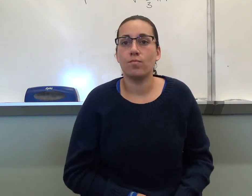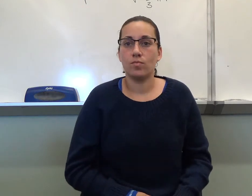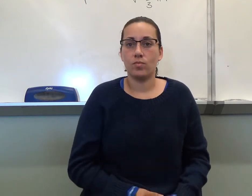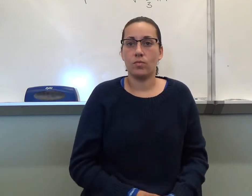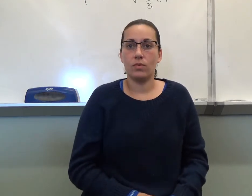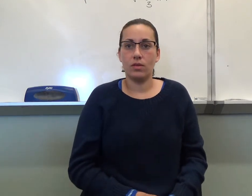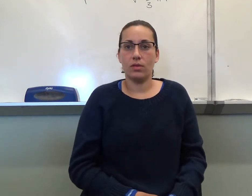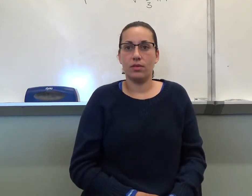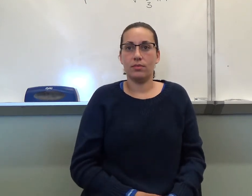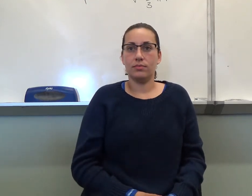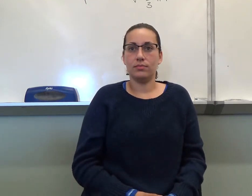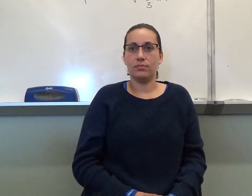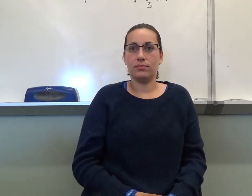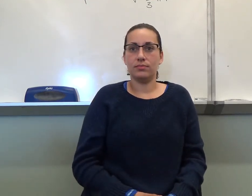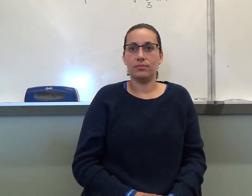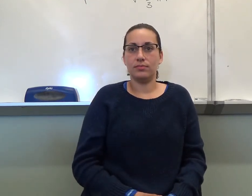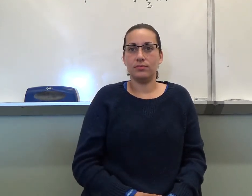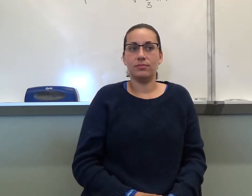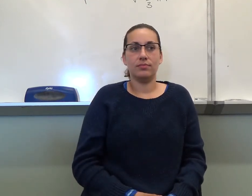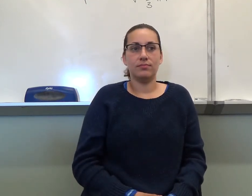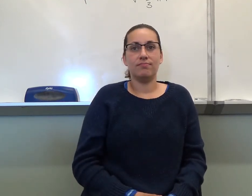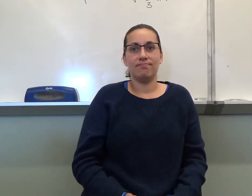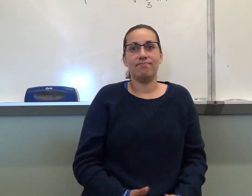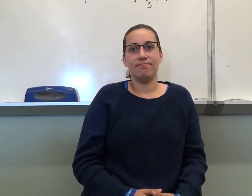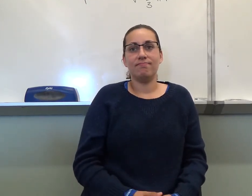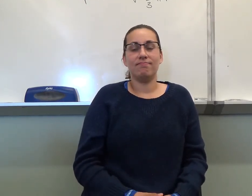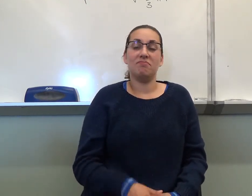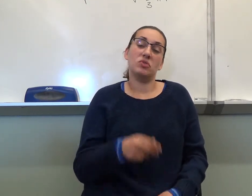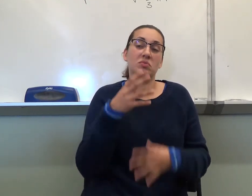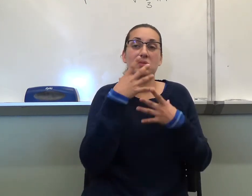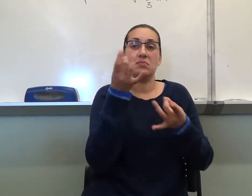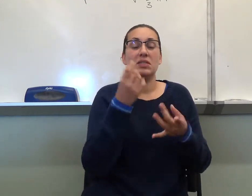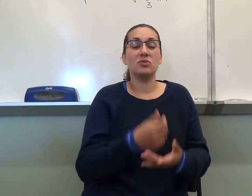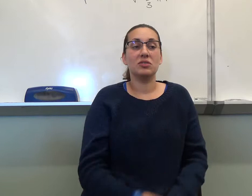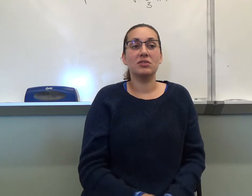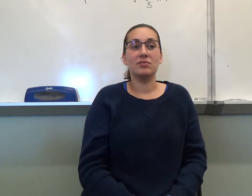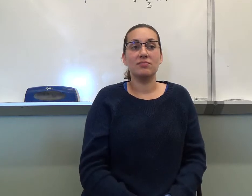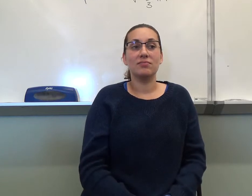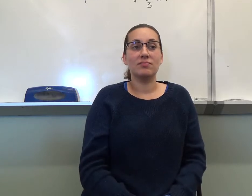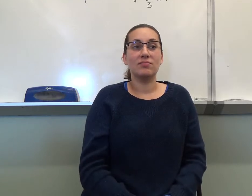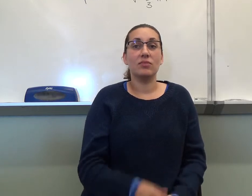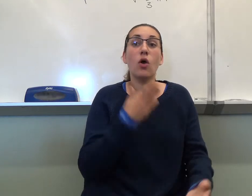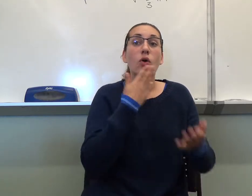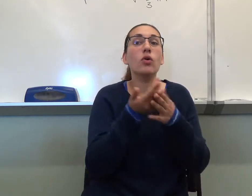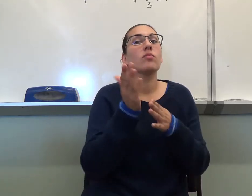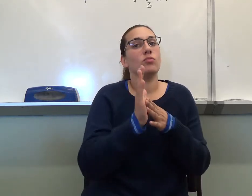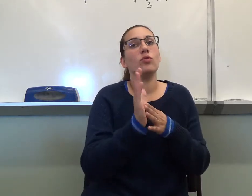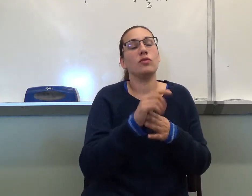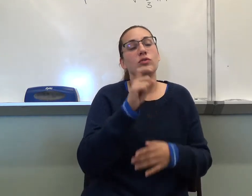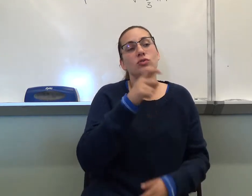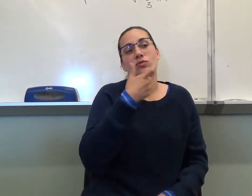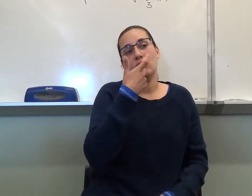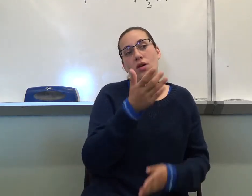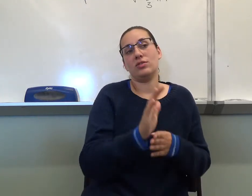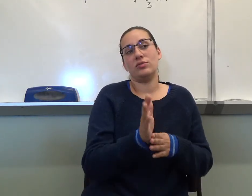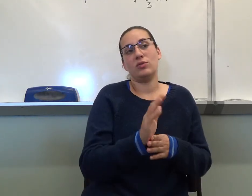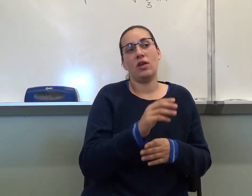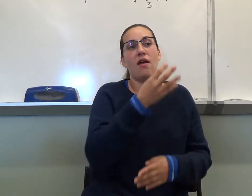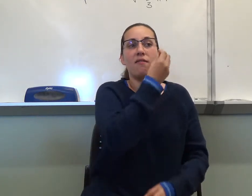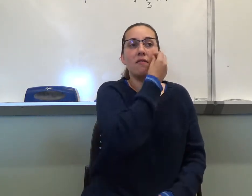Yeah. Absolutely terrible. Yeah. Because sometimes they don't even label them. You've got a graph there, and is it furlongs per